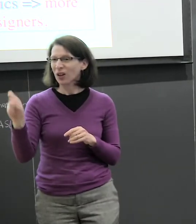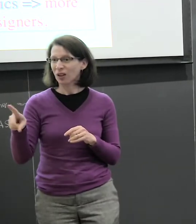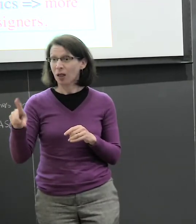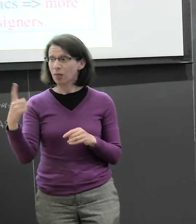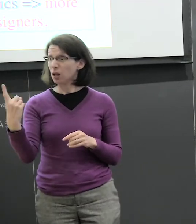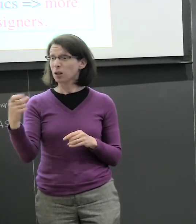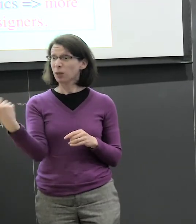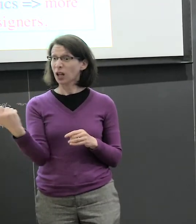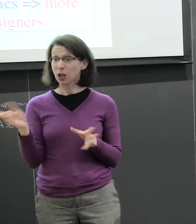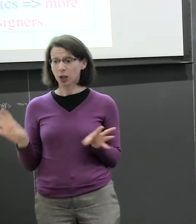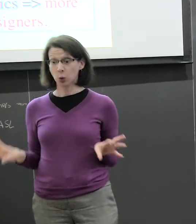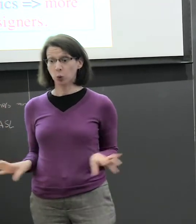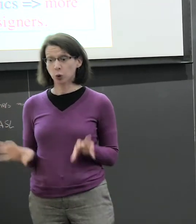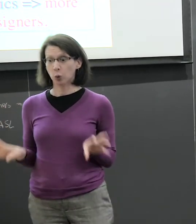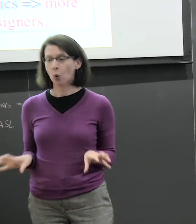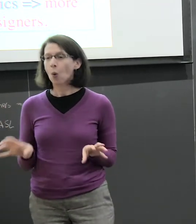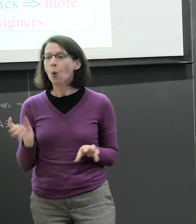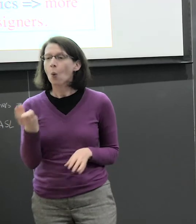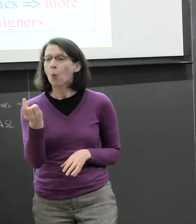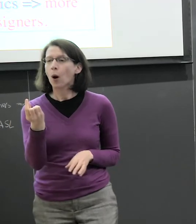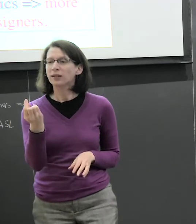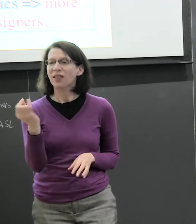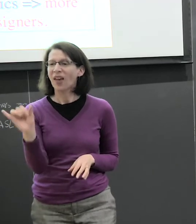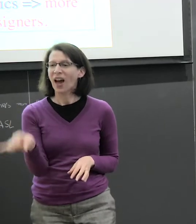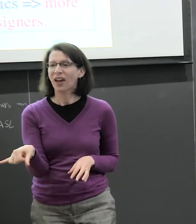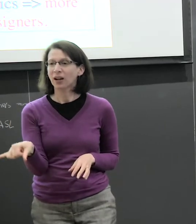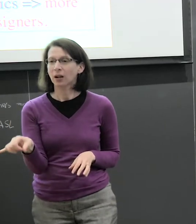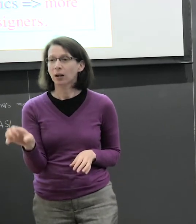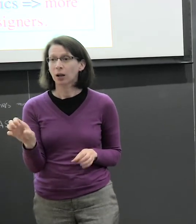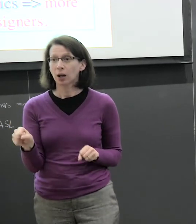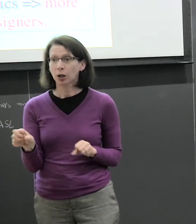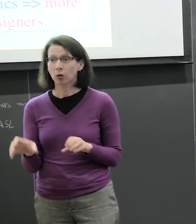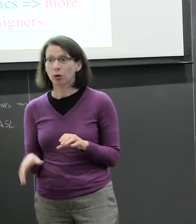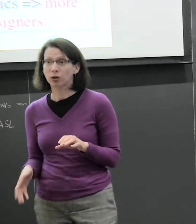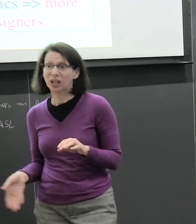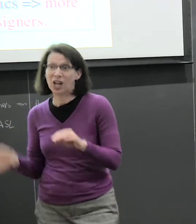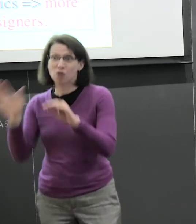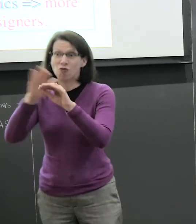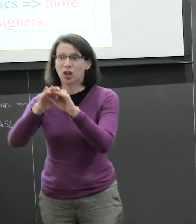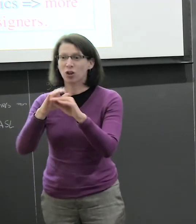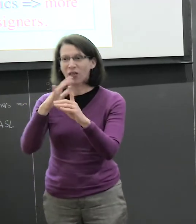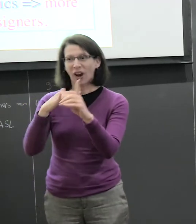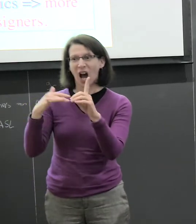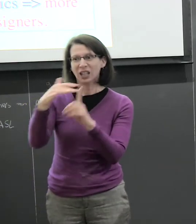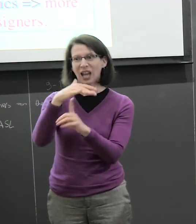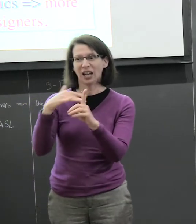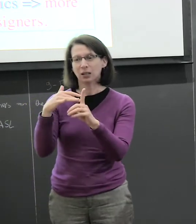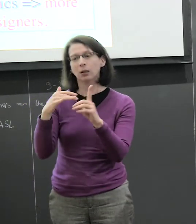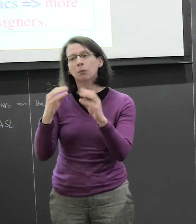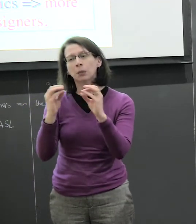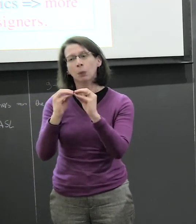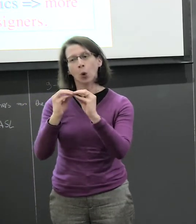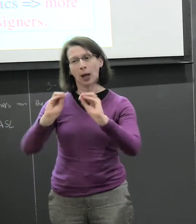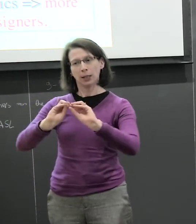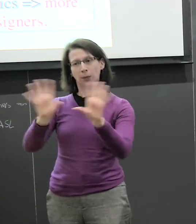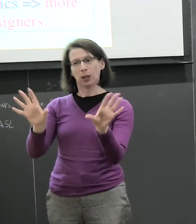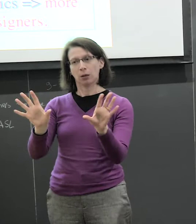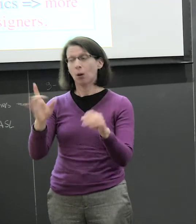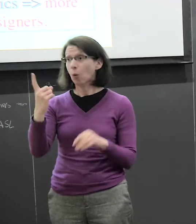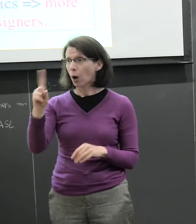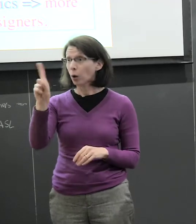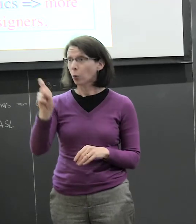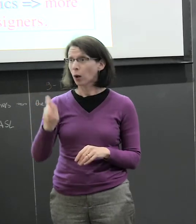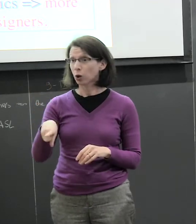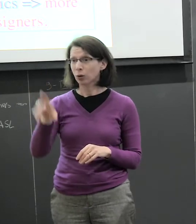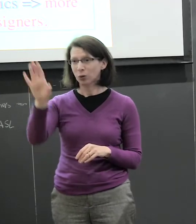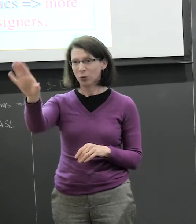else that you will do? So of course, you know, you can enrich the context, you could be more explicit, but one question raised by